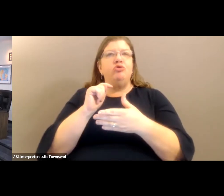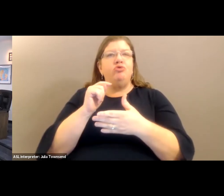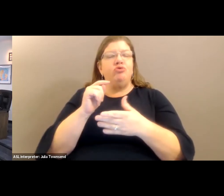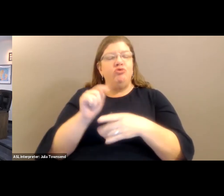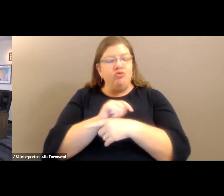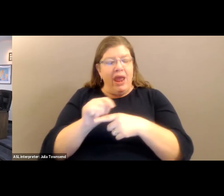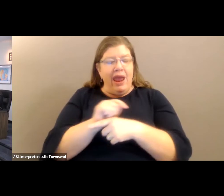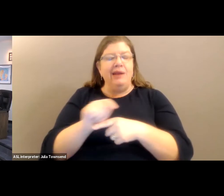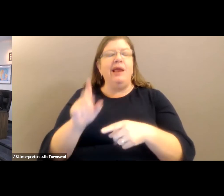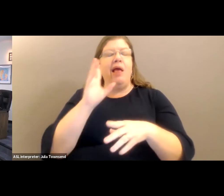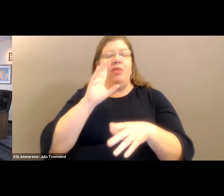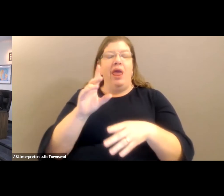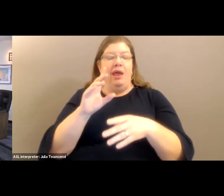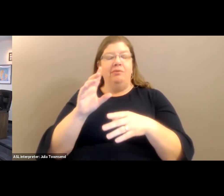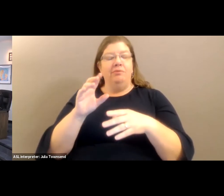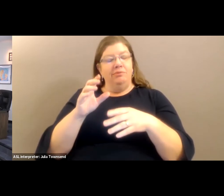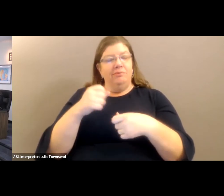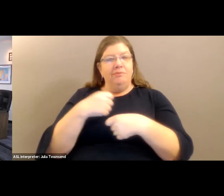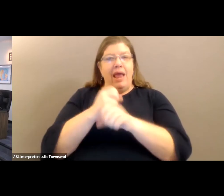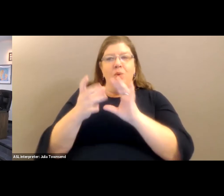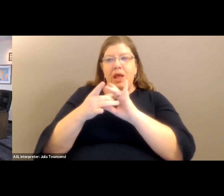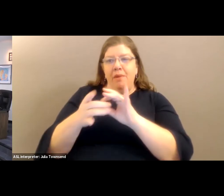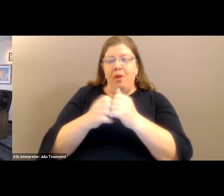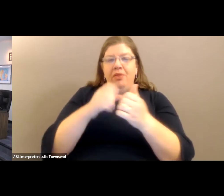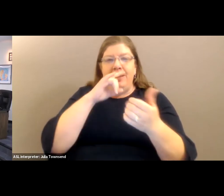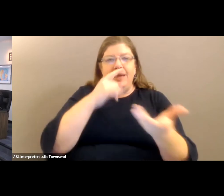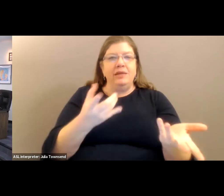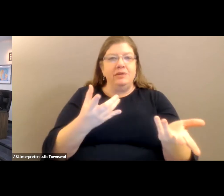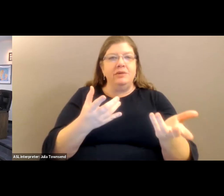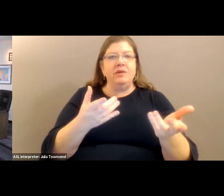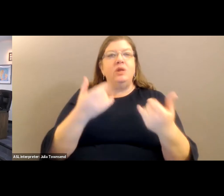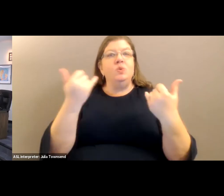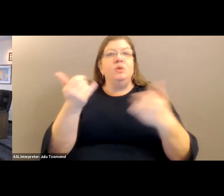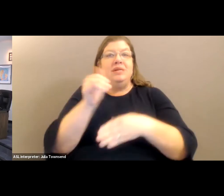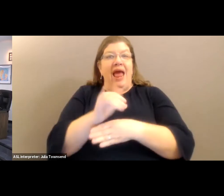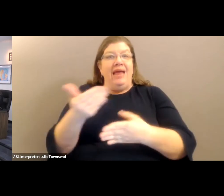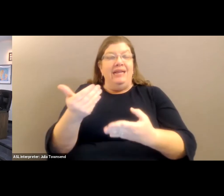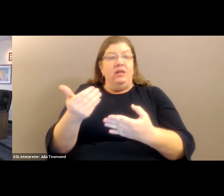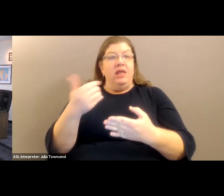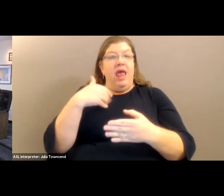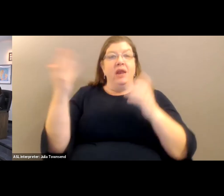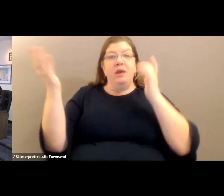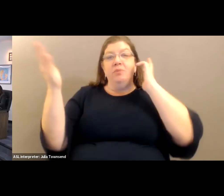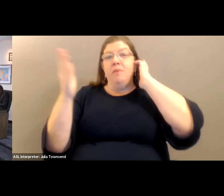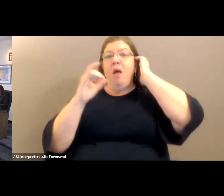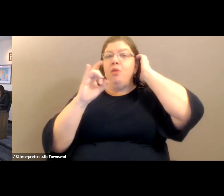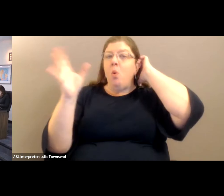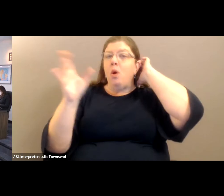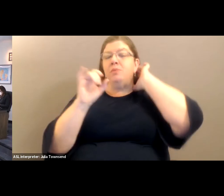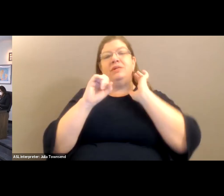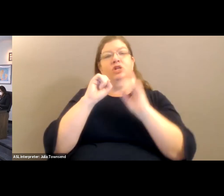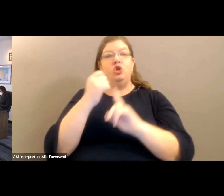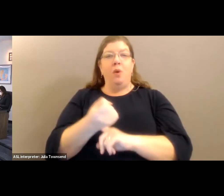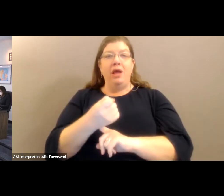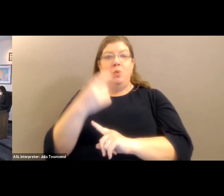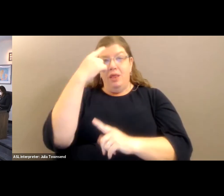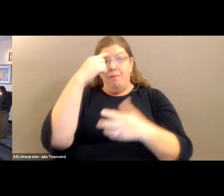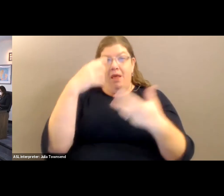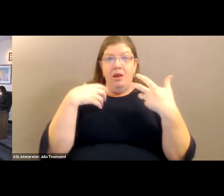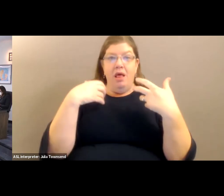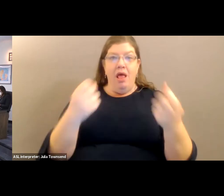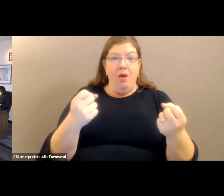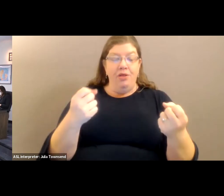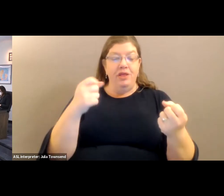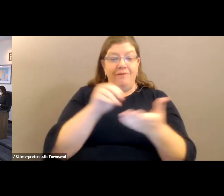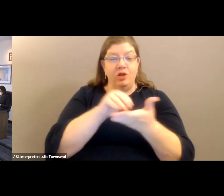a presentation toward the beginning of the evening about the horrible situation with the mental health of